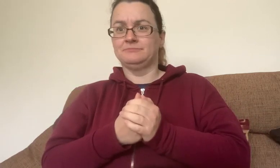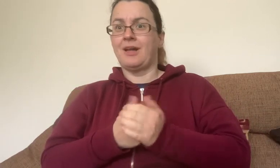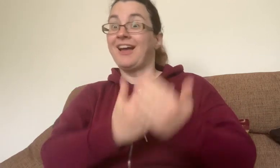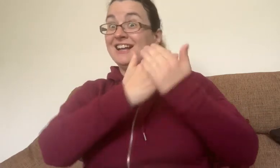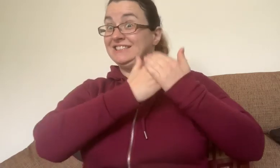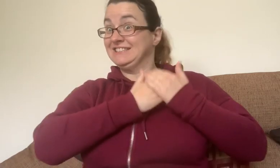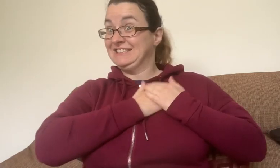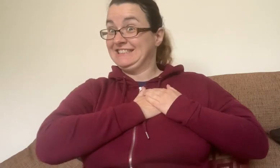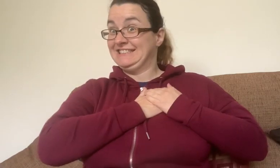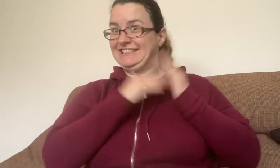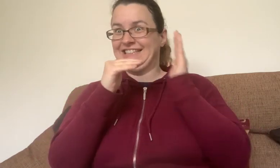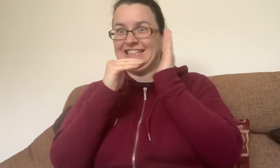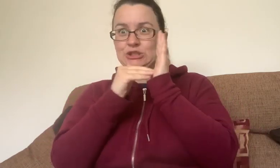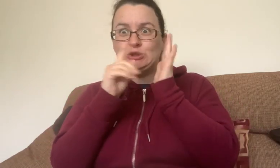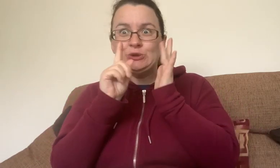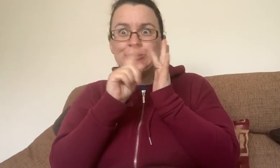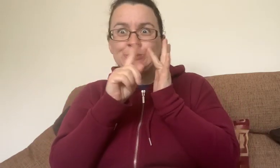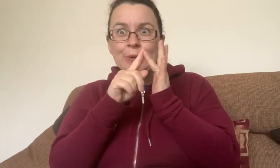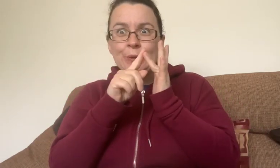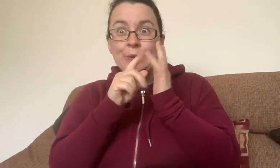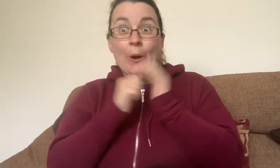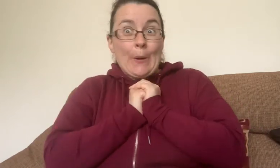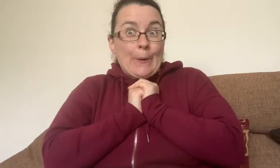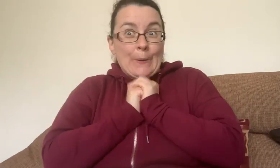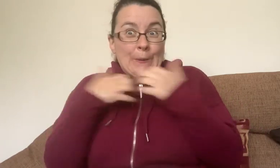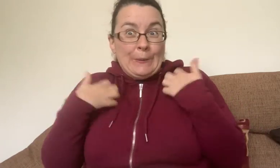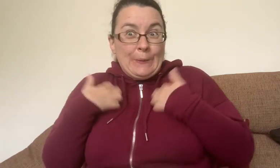Dear Zoo by Rod Campbell